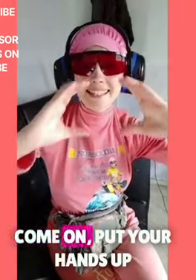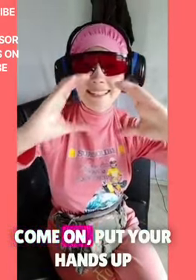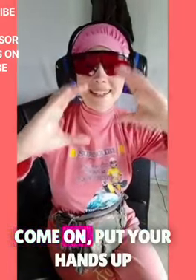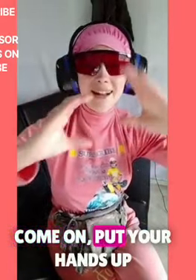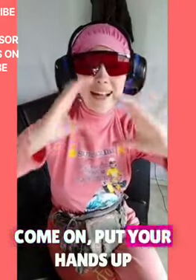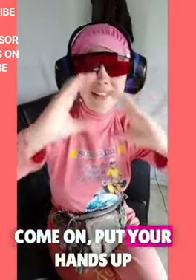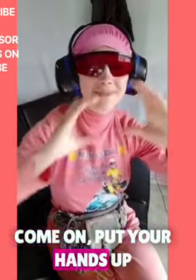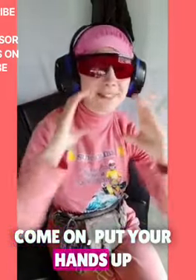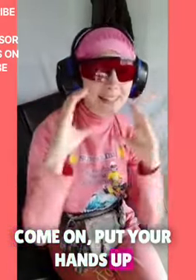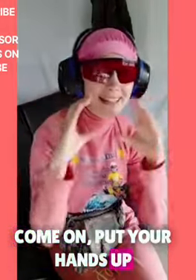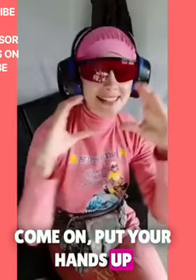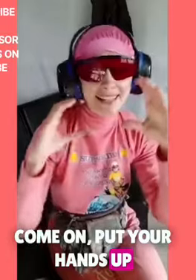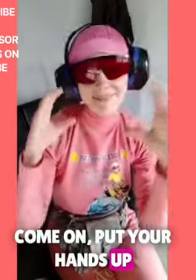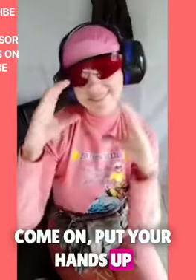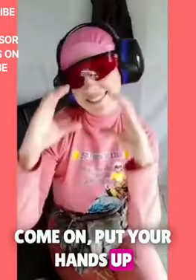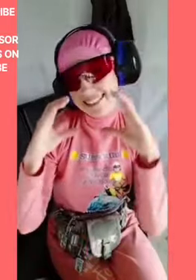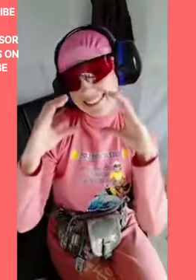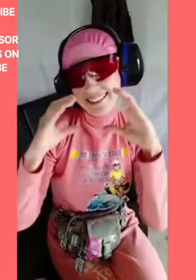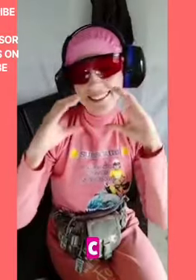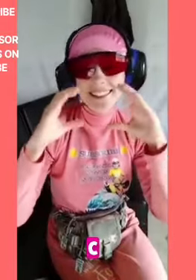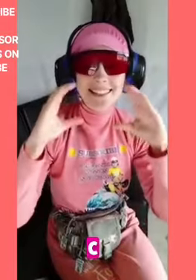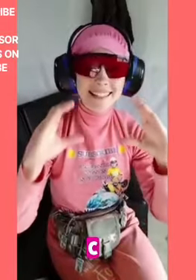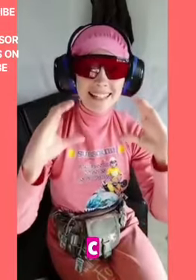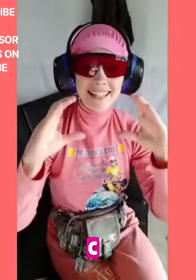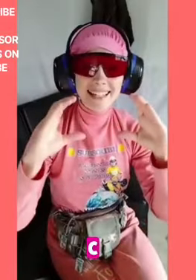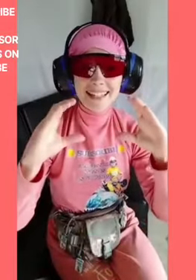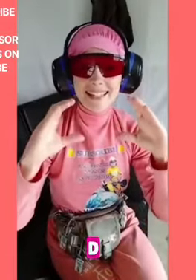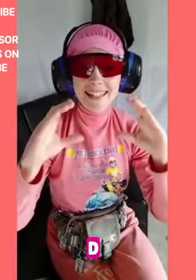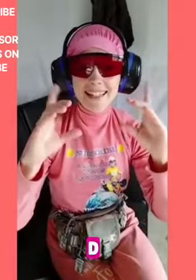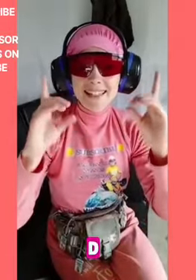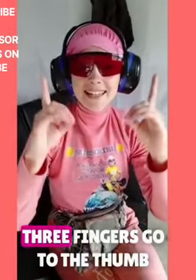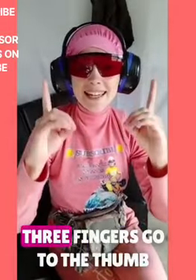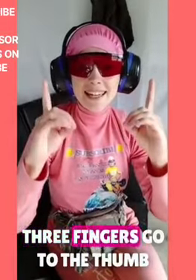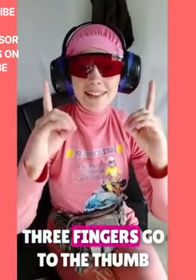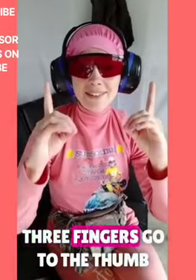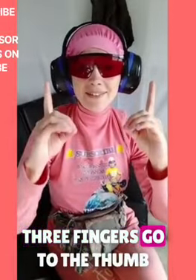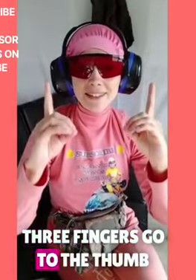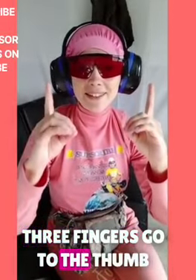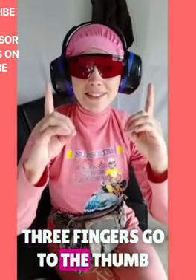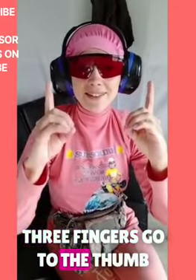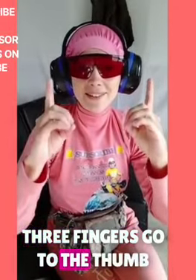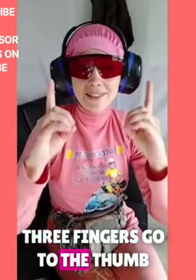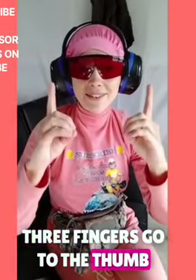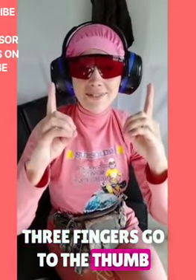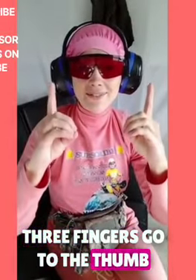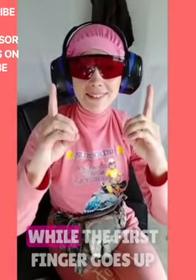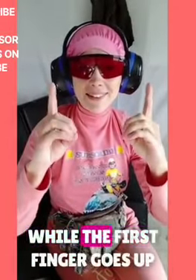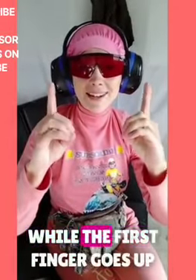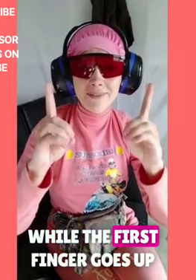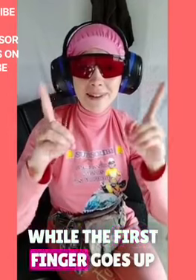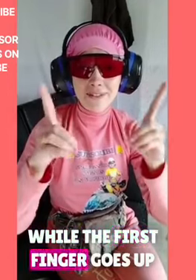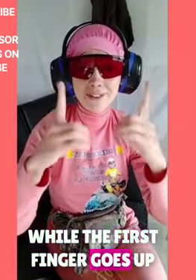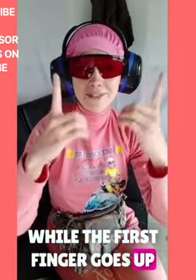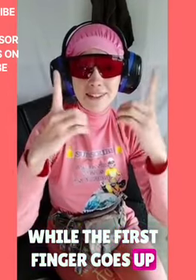on, put your hands up. C. D. Three fingers go to the thumb while the first finger goes up.